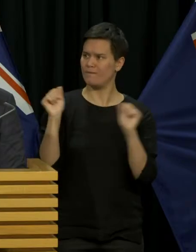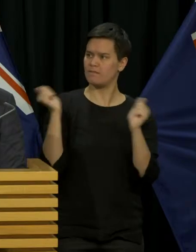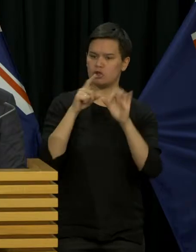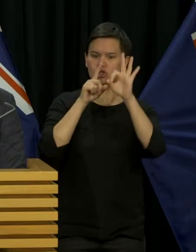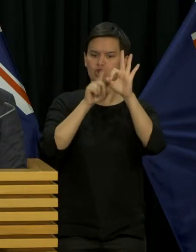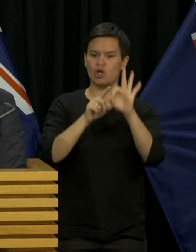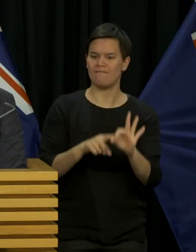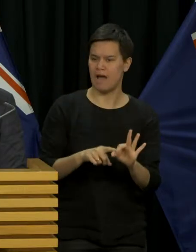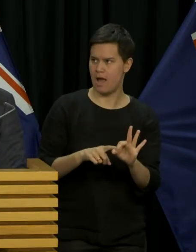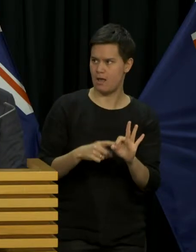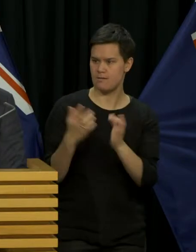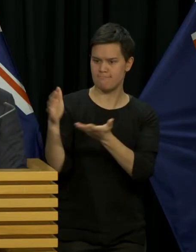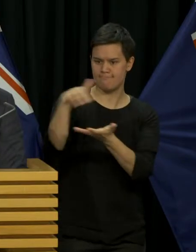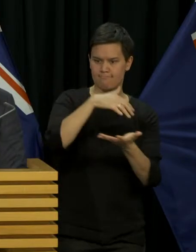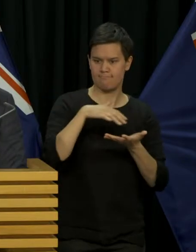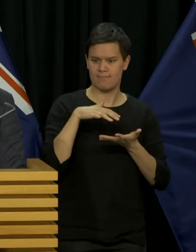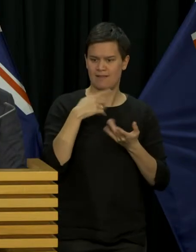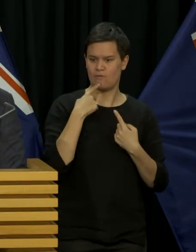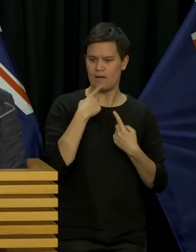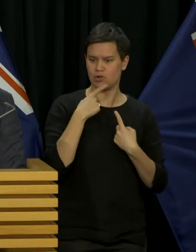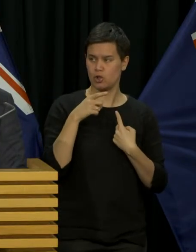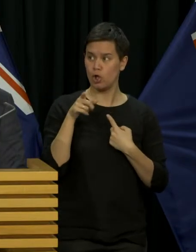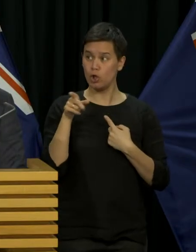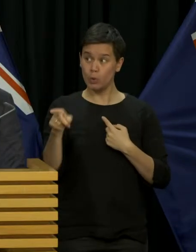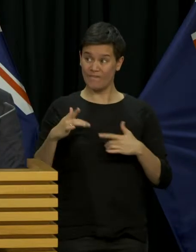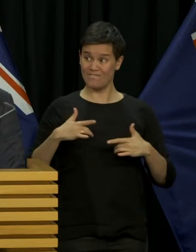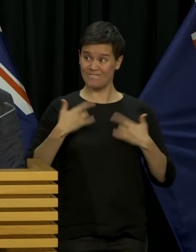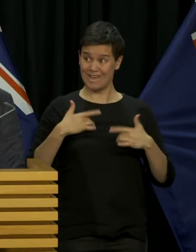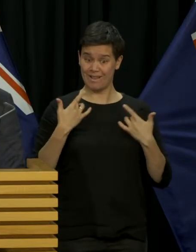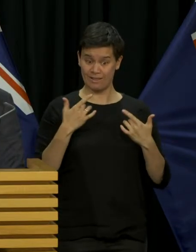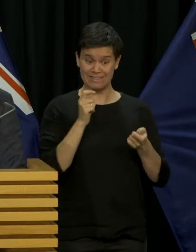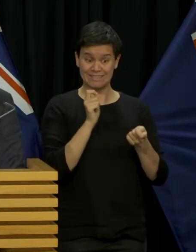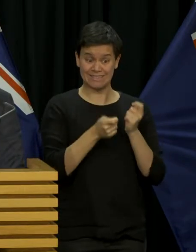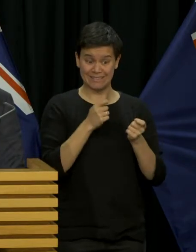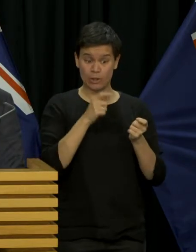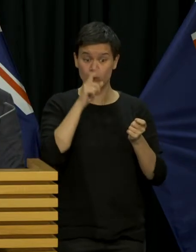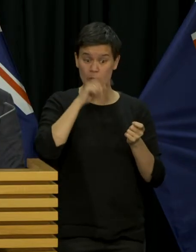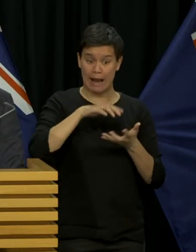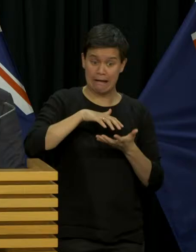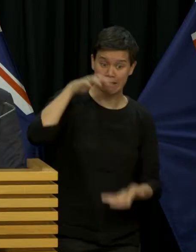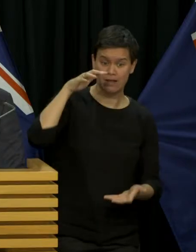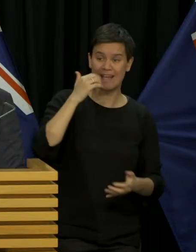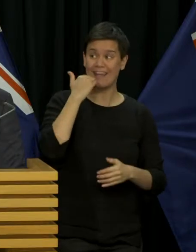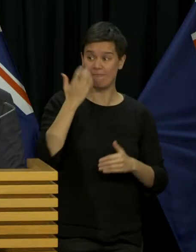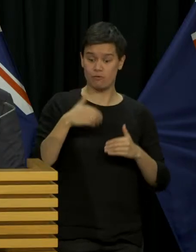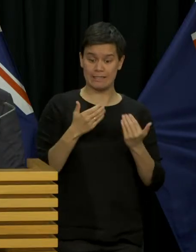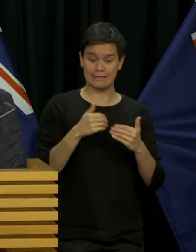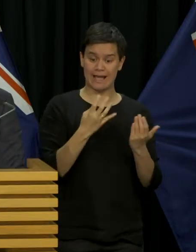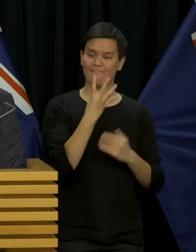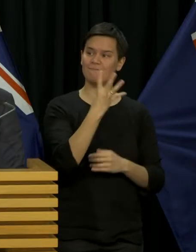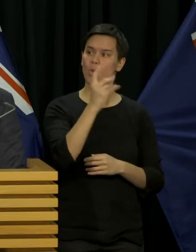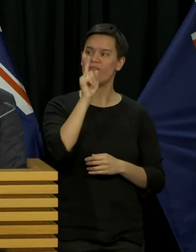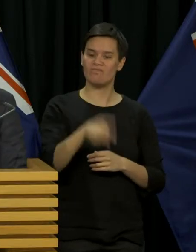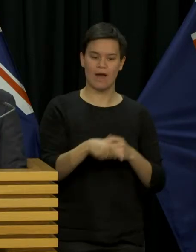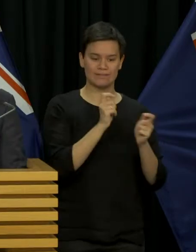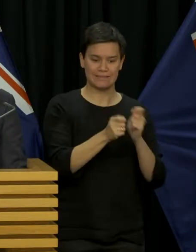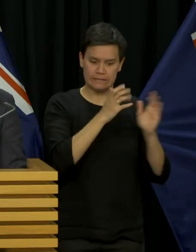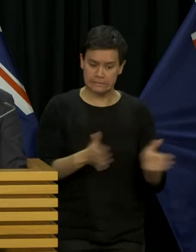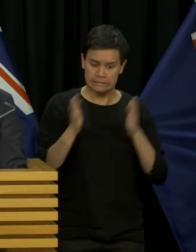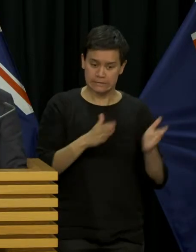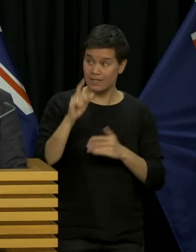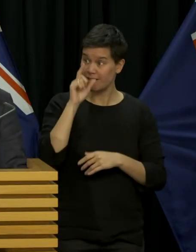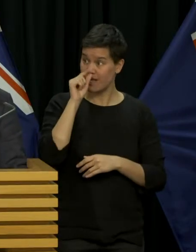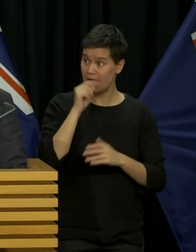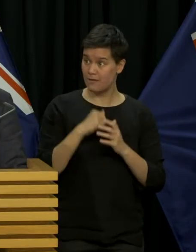difficulties. Are you confident you can get it up to 4,000, or have you done as much as you can? Look, that work is ongoing. Obviously, the